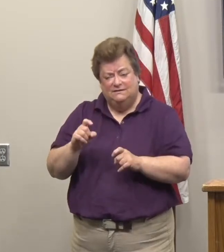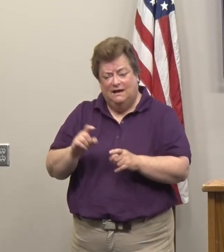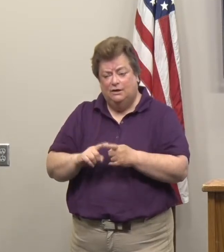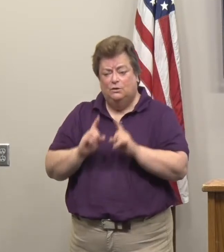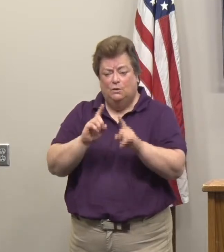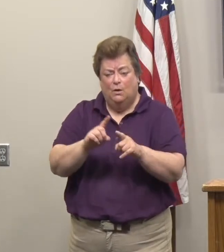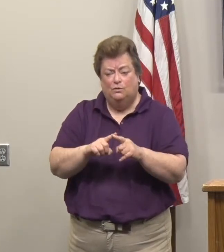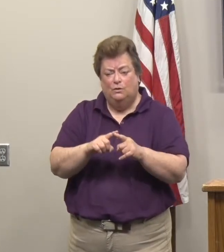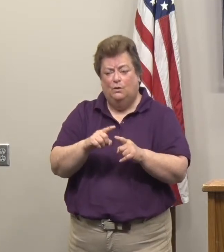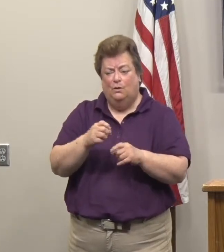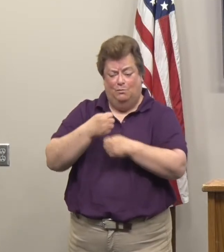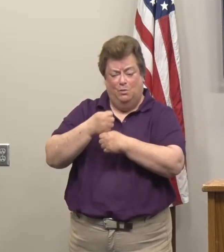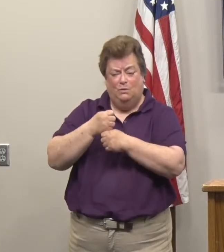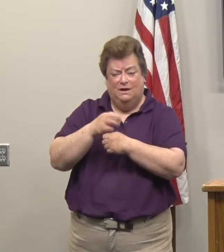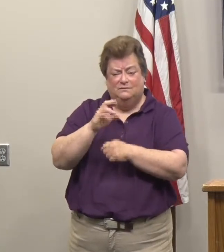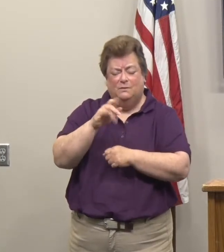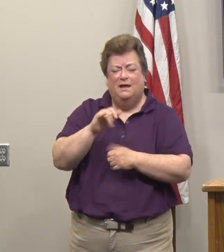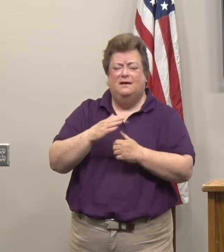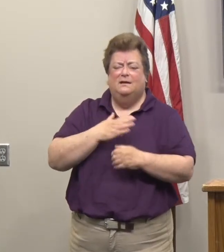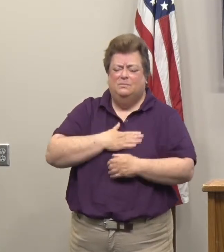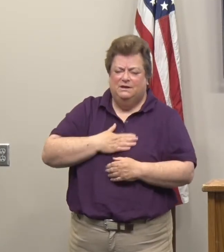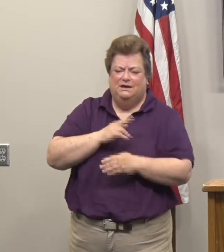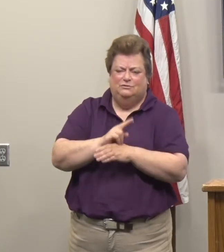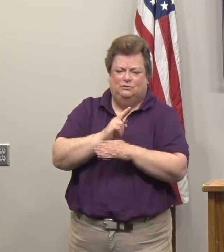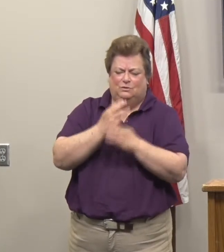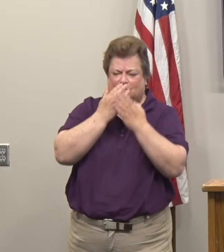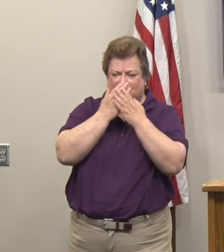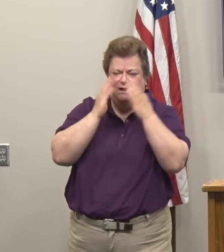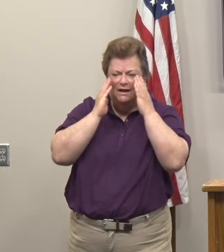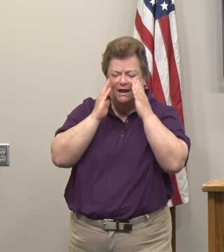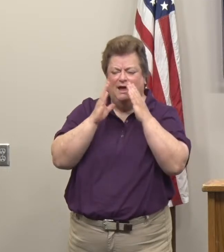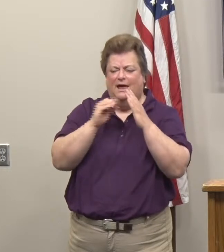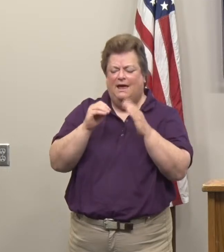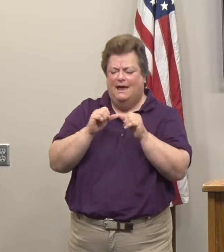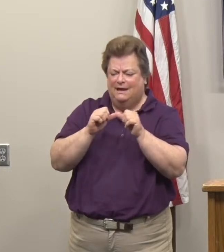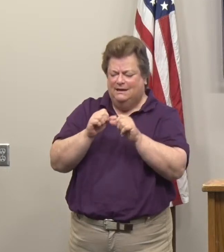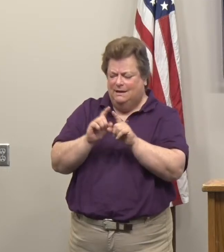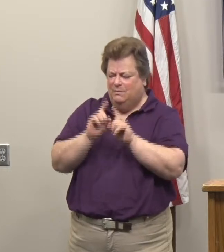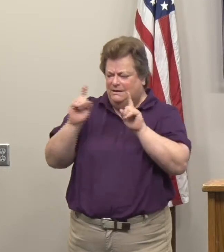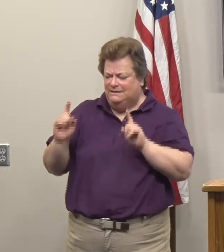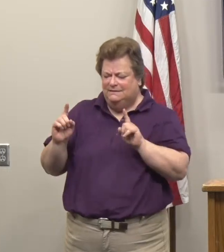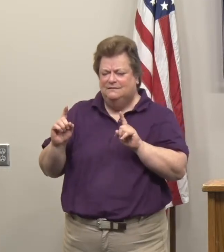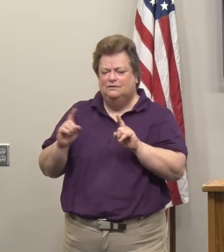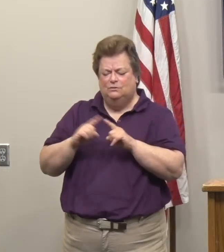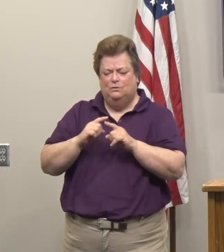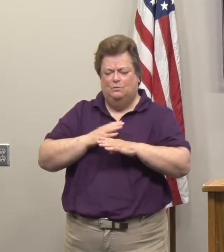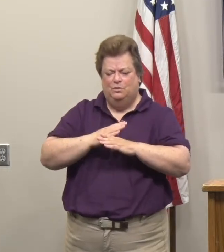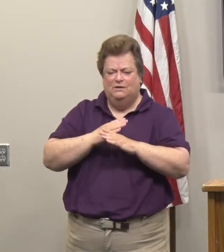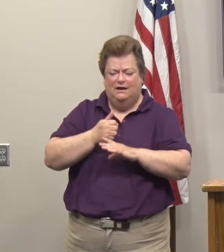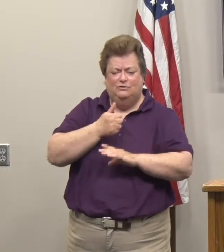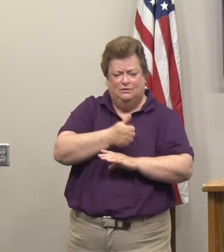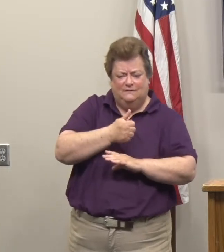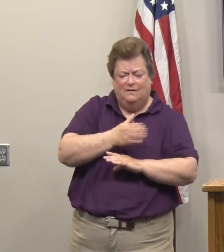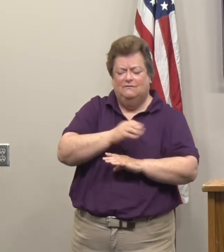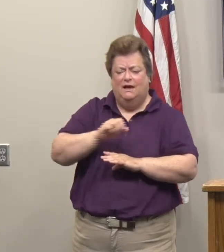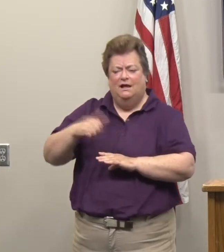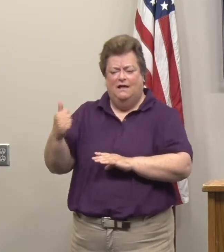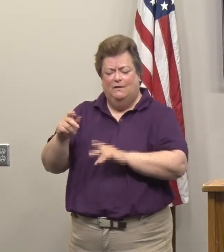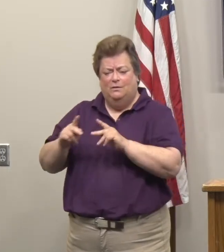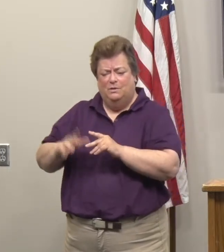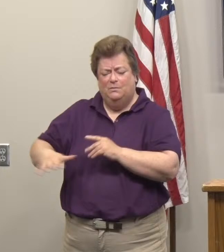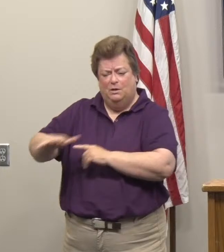rally, please wear a face covering and try to maintain some physical distancing to protect your health and the health of those around you.